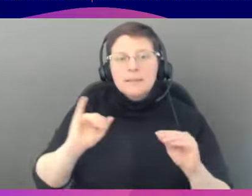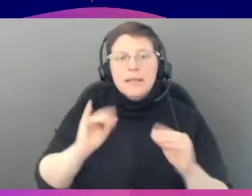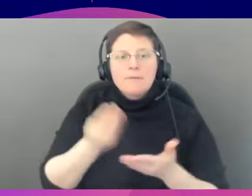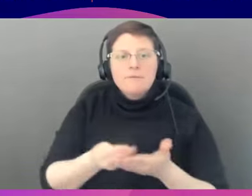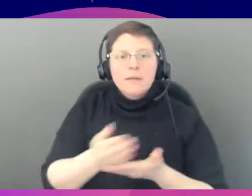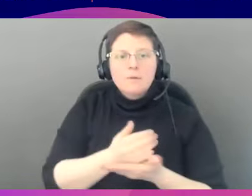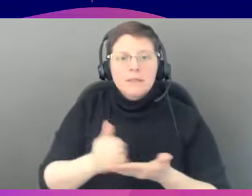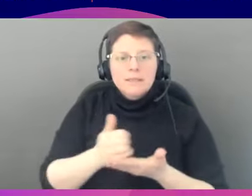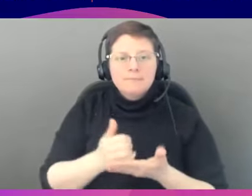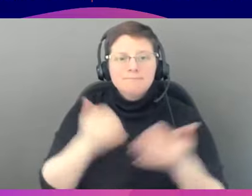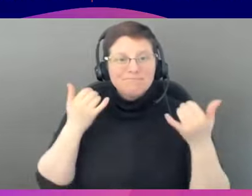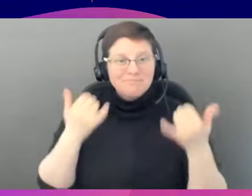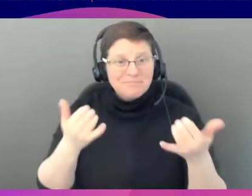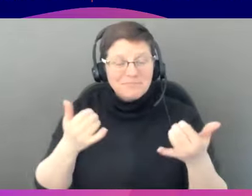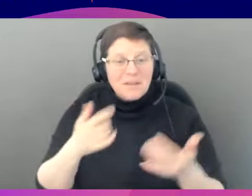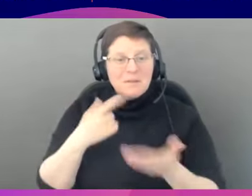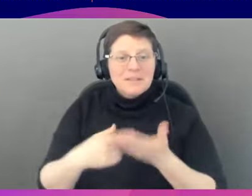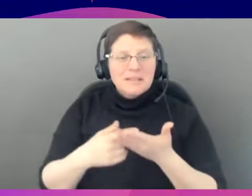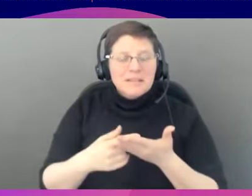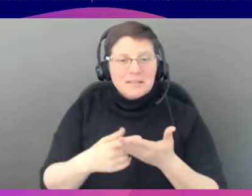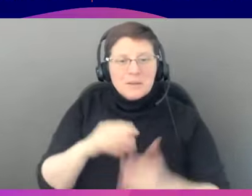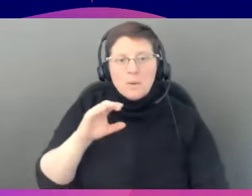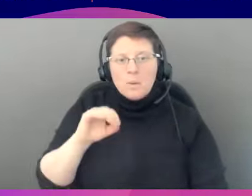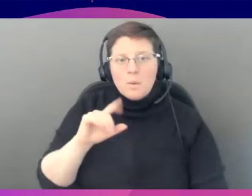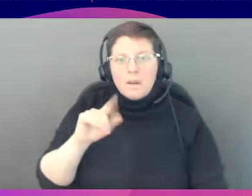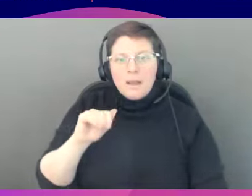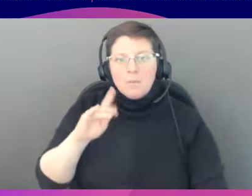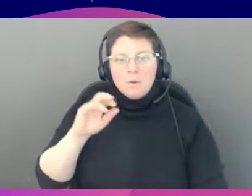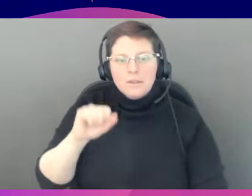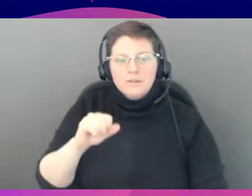Now we will discuss the collaboration portion of the ACT project.